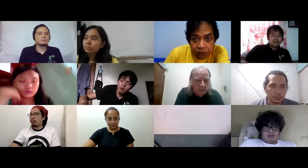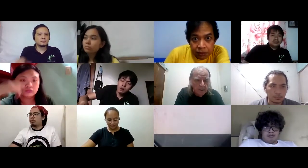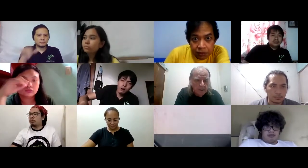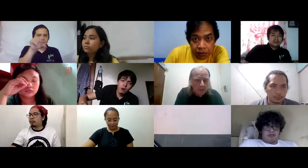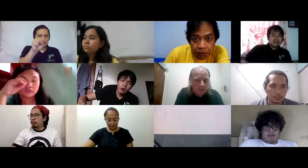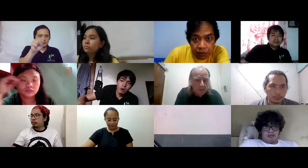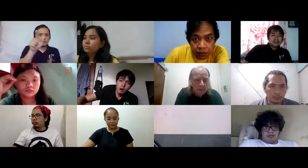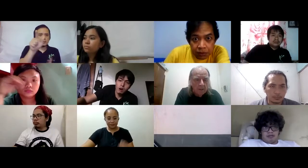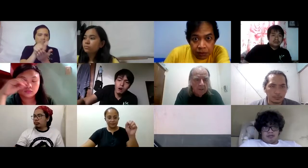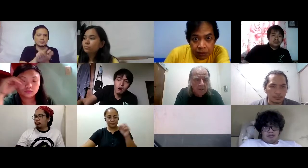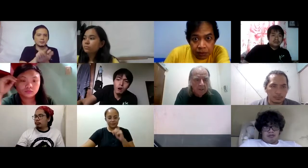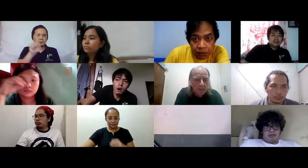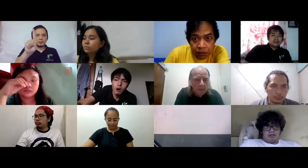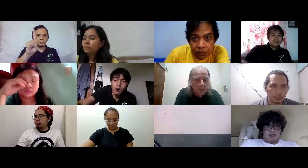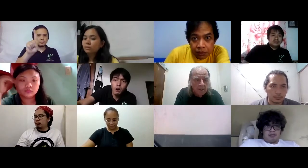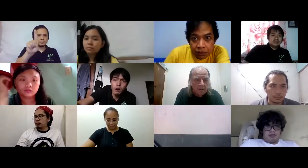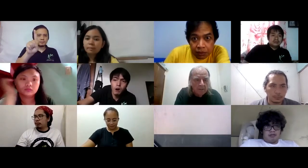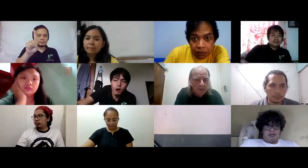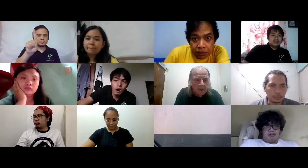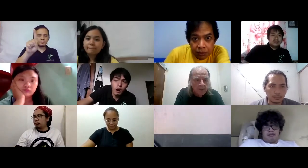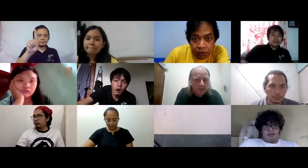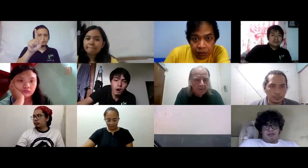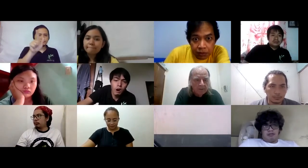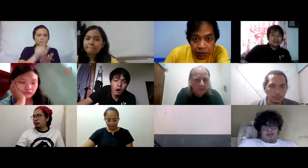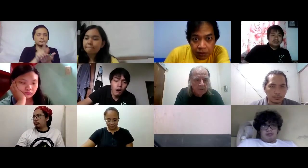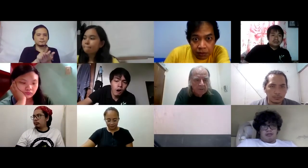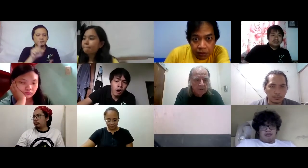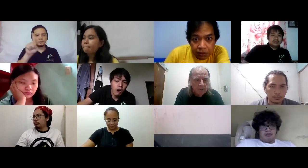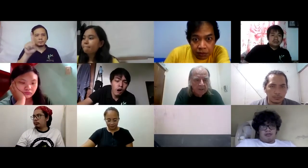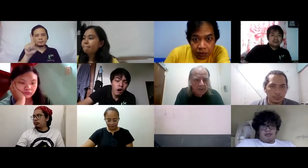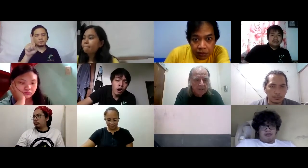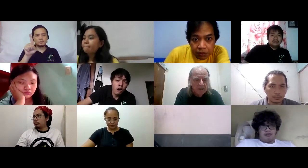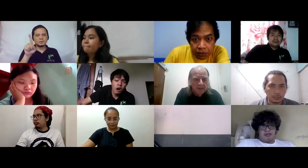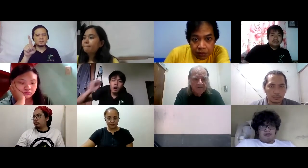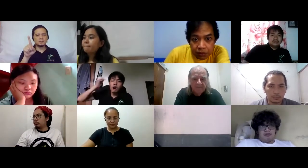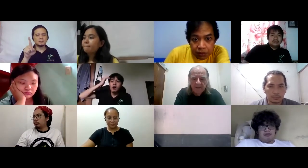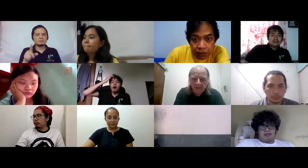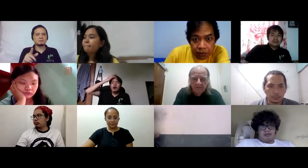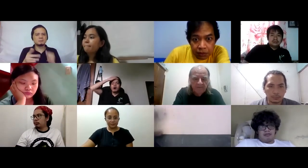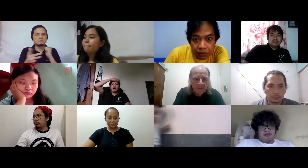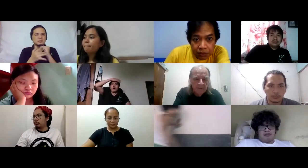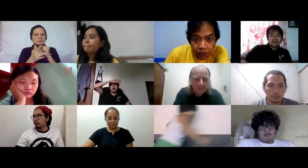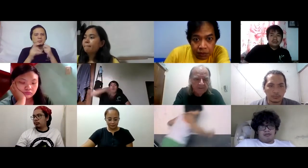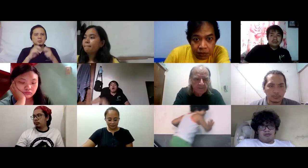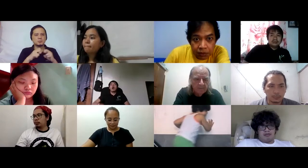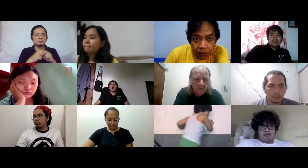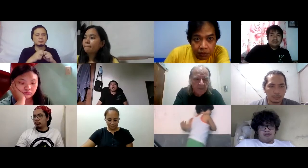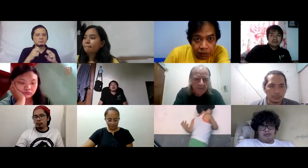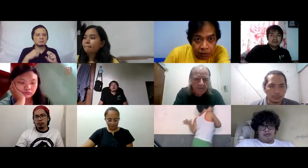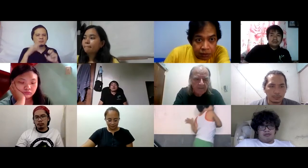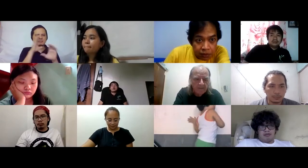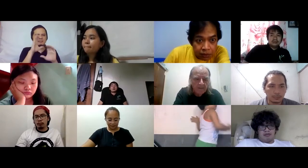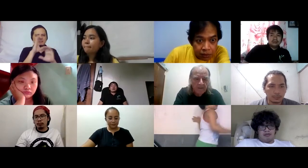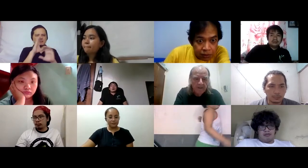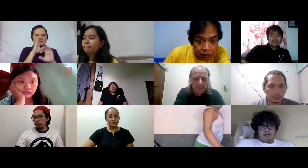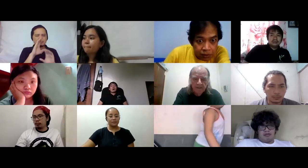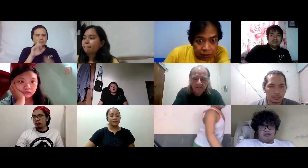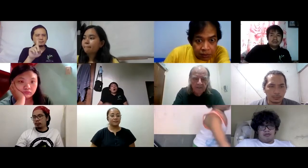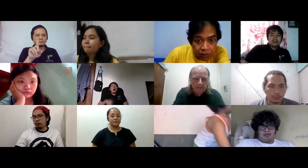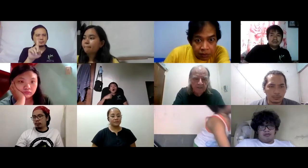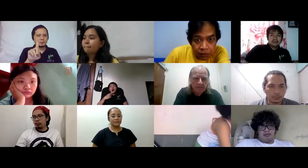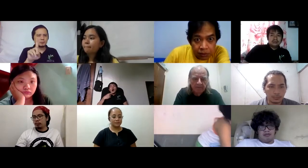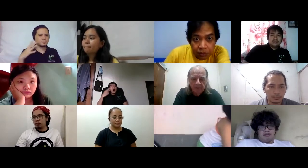Yes, I don't know why I'm having trouble here finding the file.